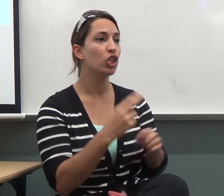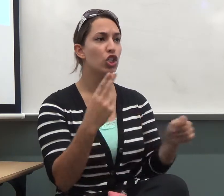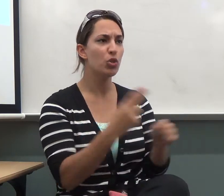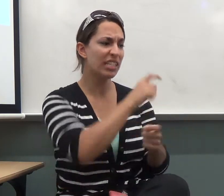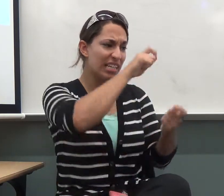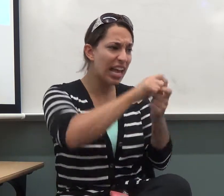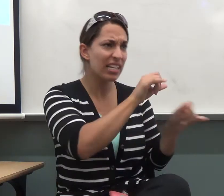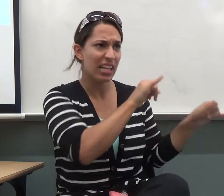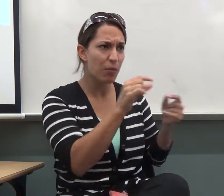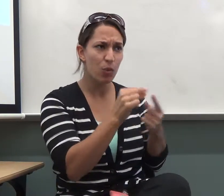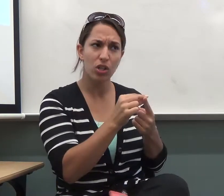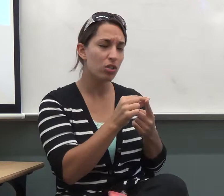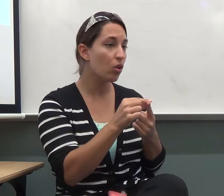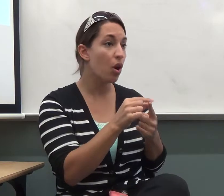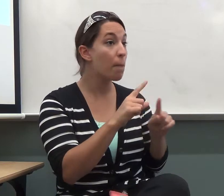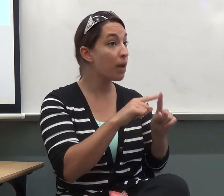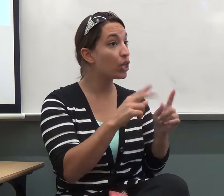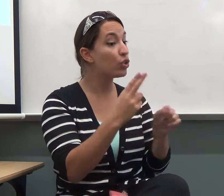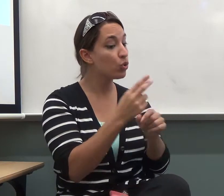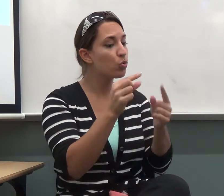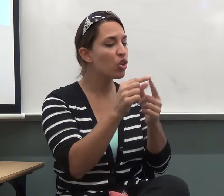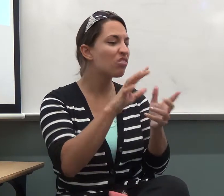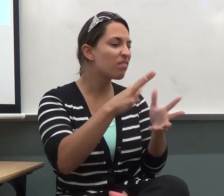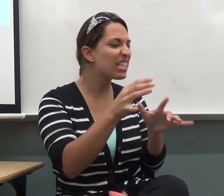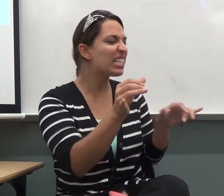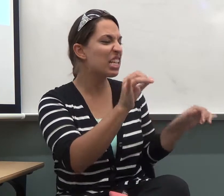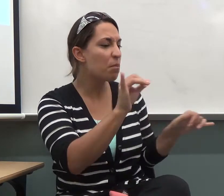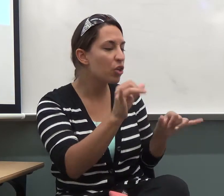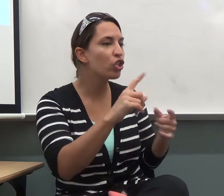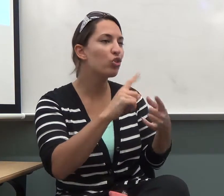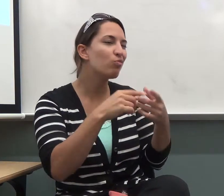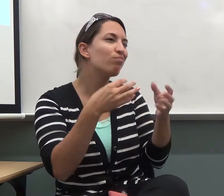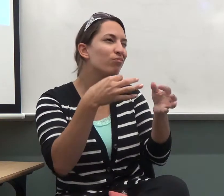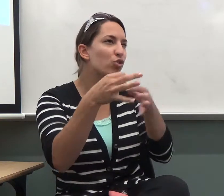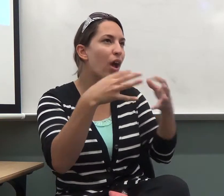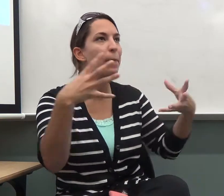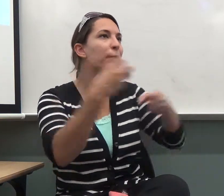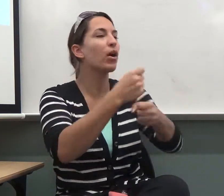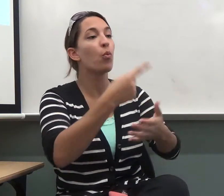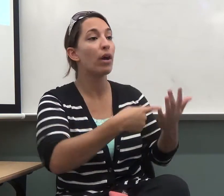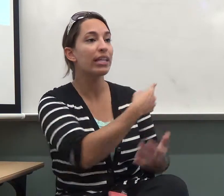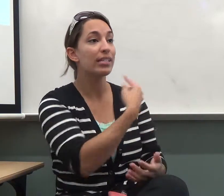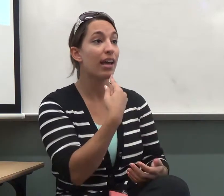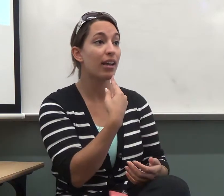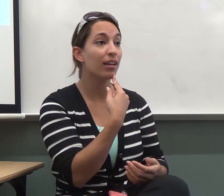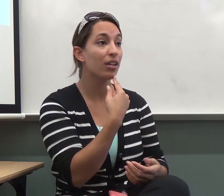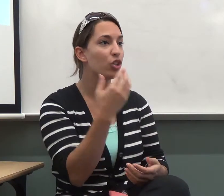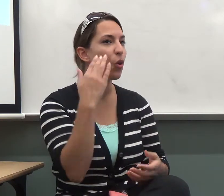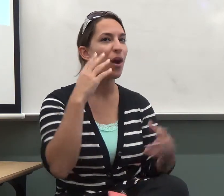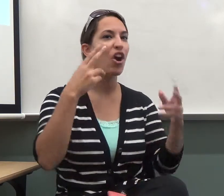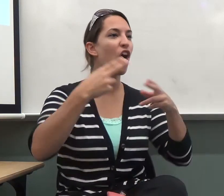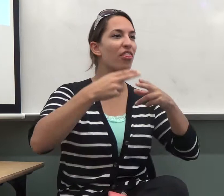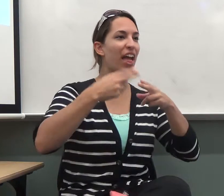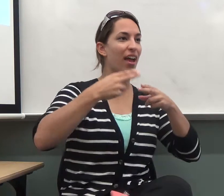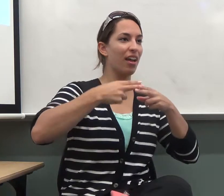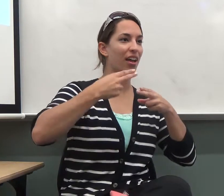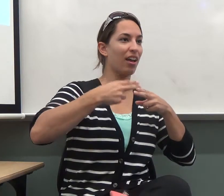similar words to describe what I said. Do you know what we call that? opinions. Nope. Close. Restatement? Close,